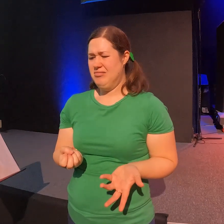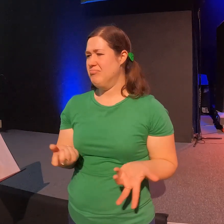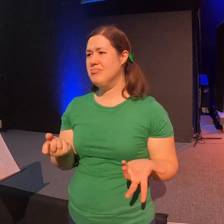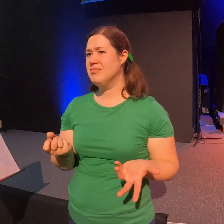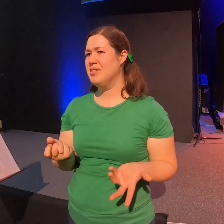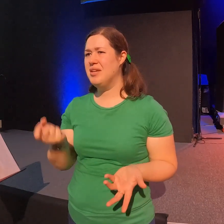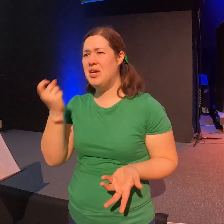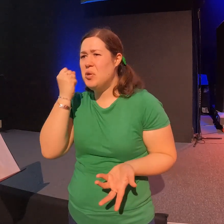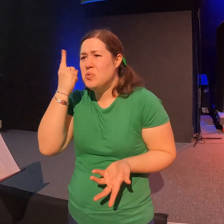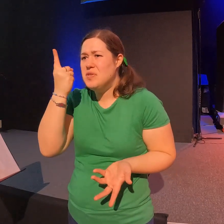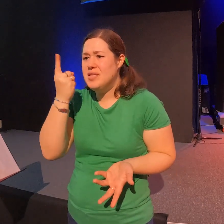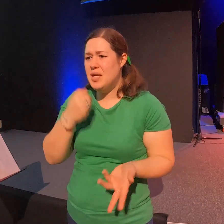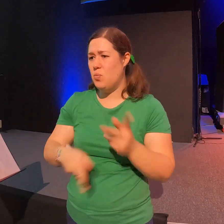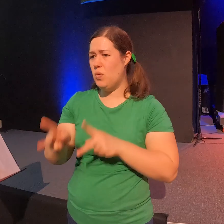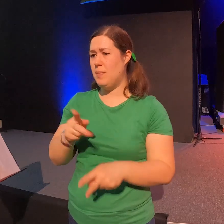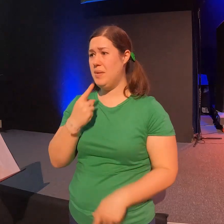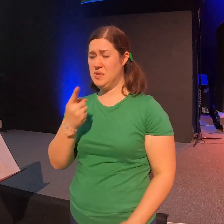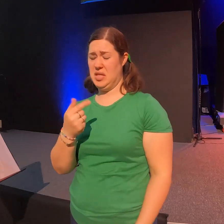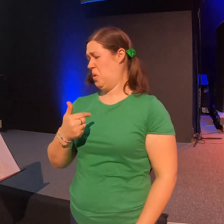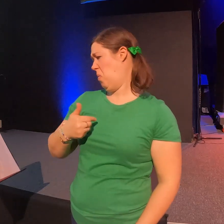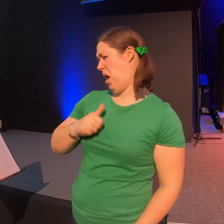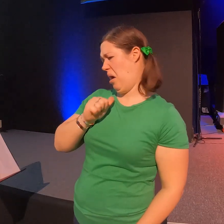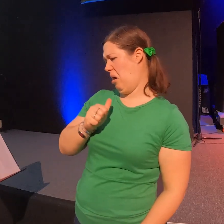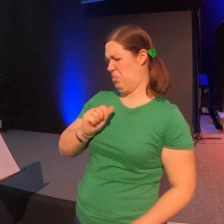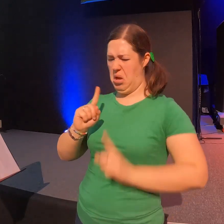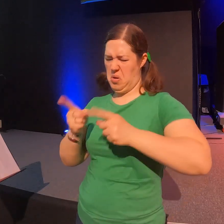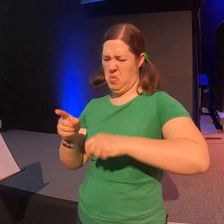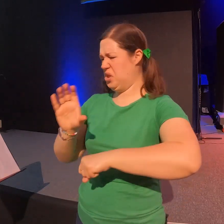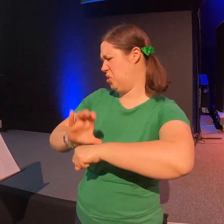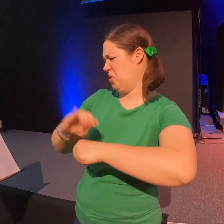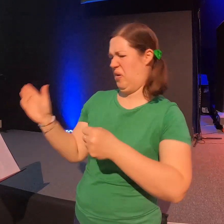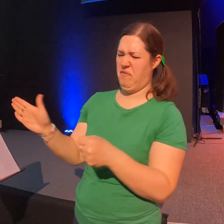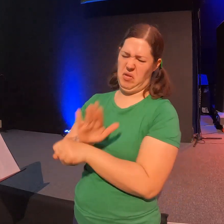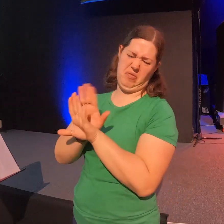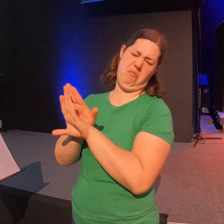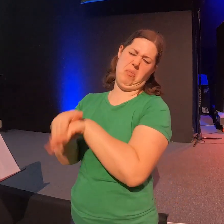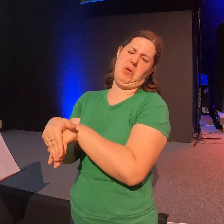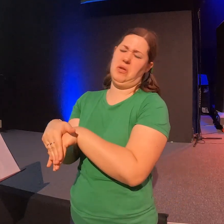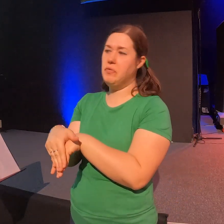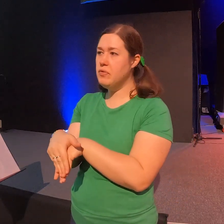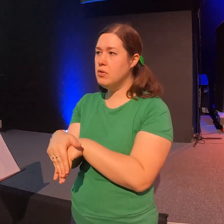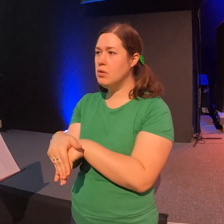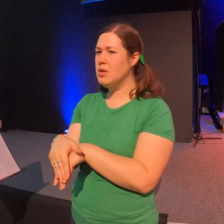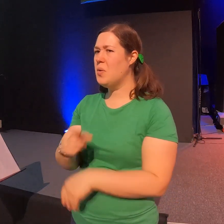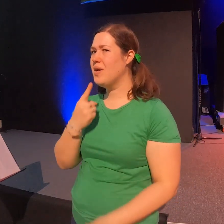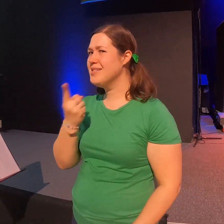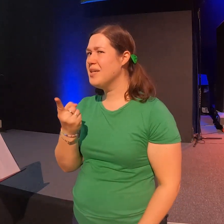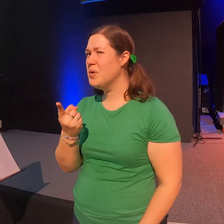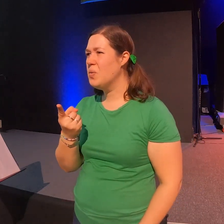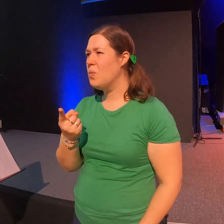bunch of hypocrites. And sometimes I say to them, where do you think hypocrites should go?